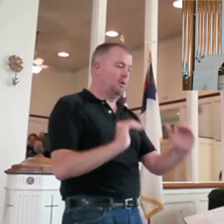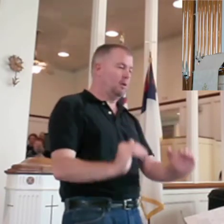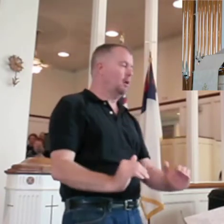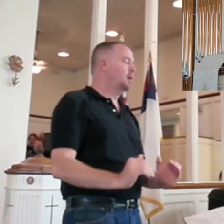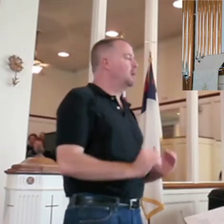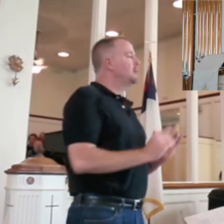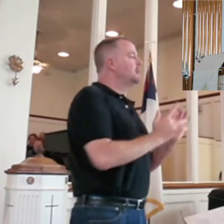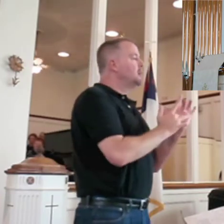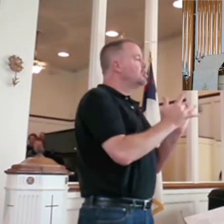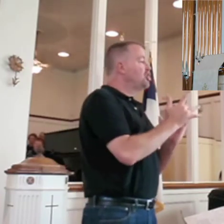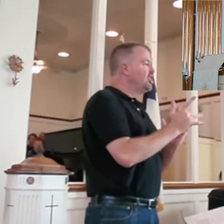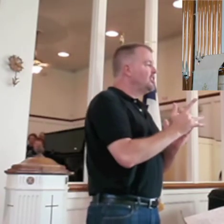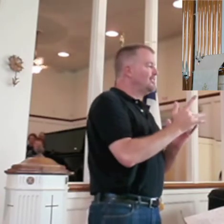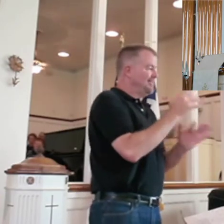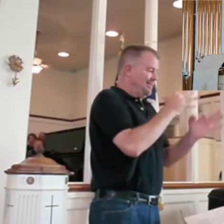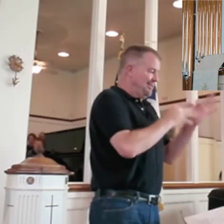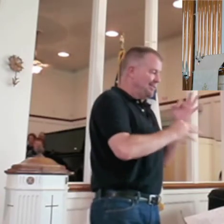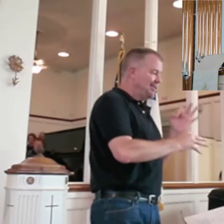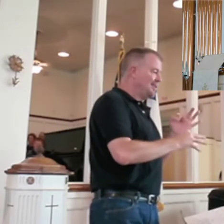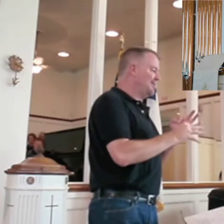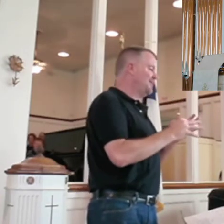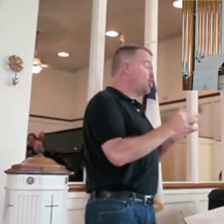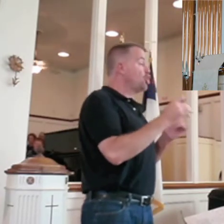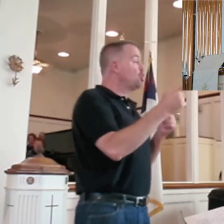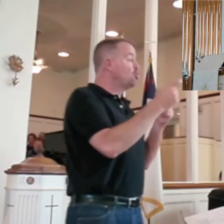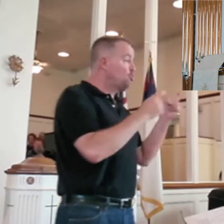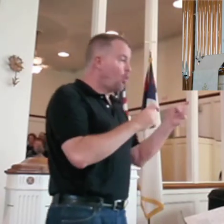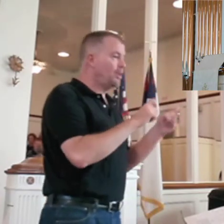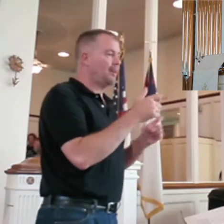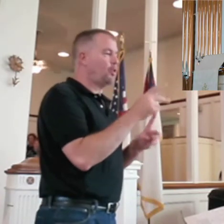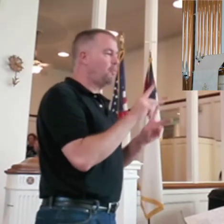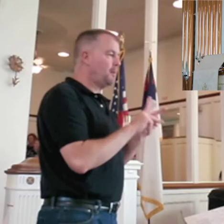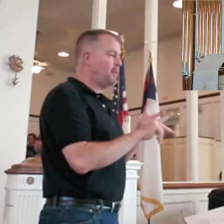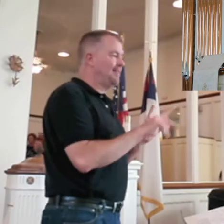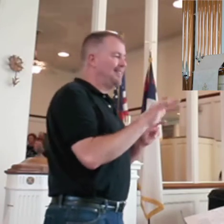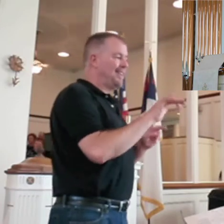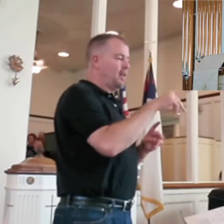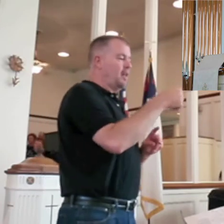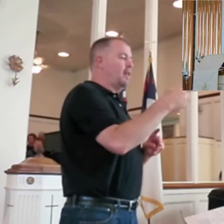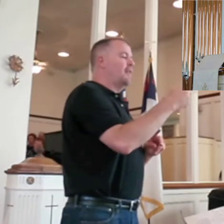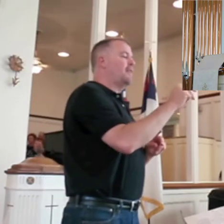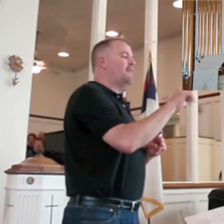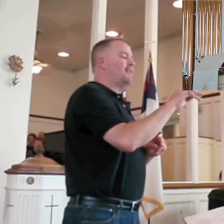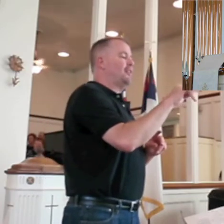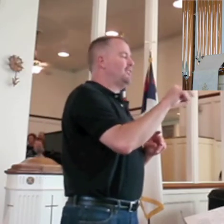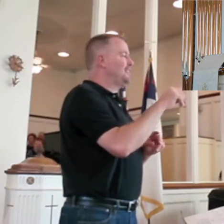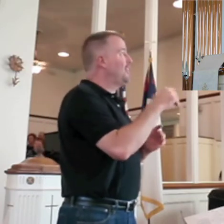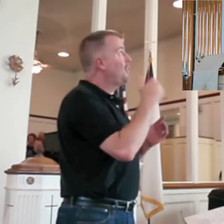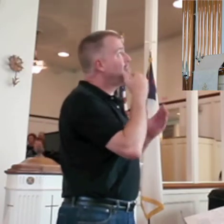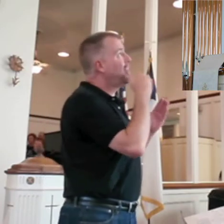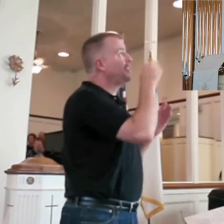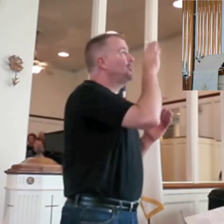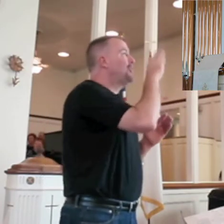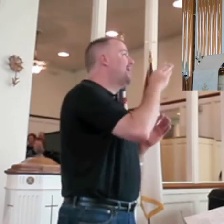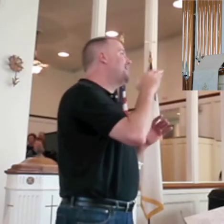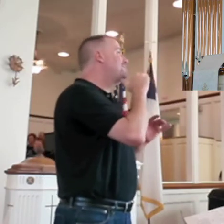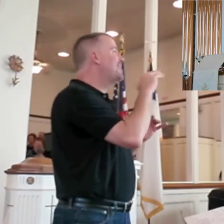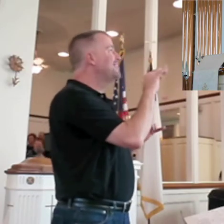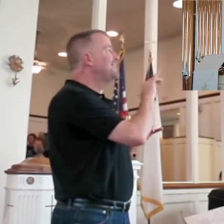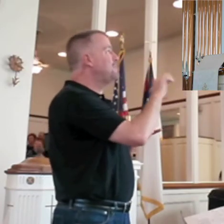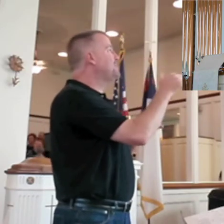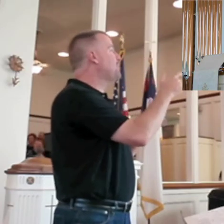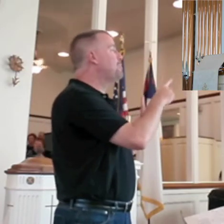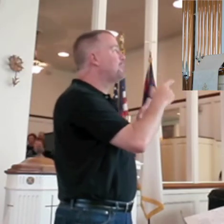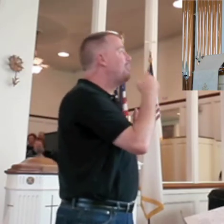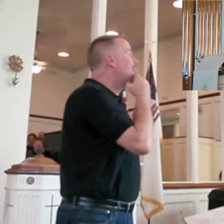his neighbor as himself. So Jesus, instead of lording it over others, like that Pharisee who went up to pray and said, "Oh, I thank you, God,